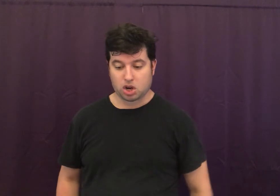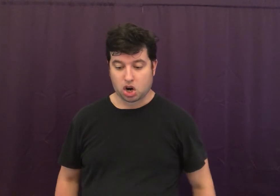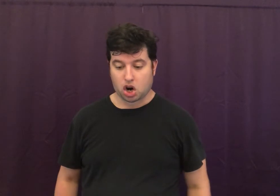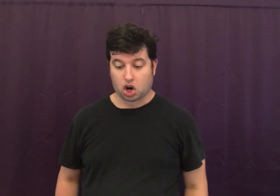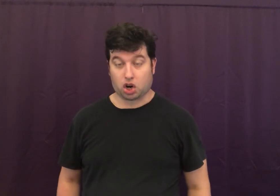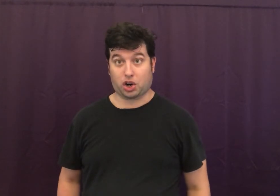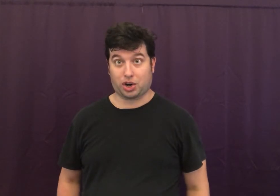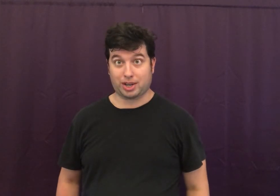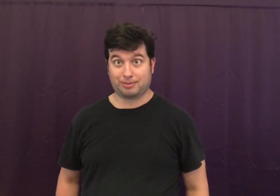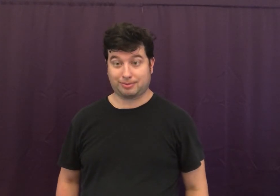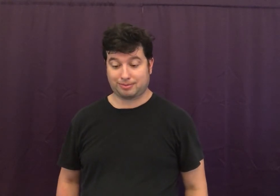heard